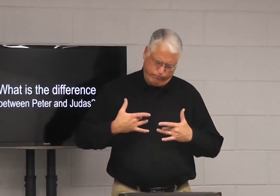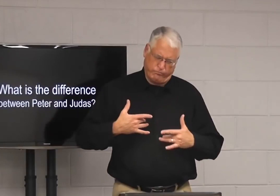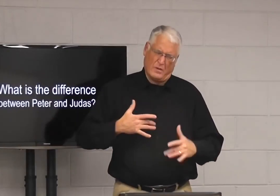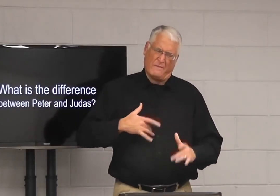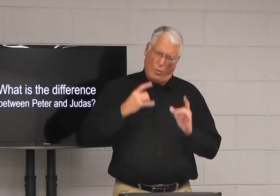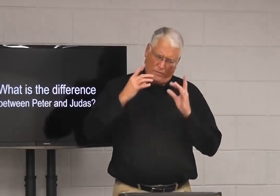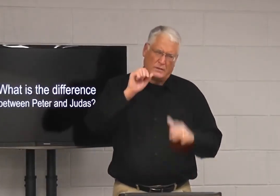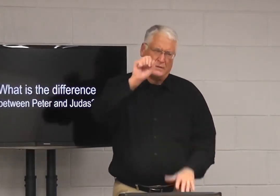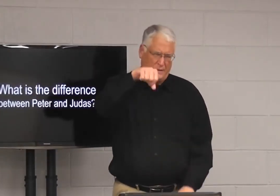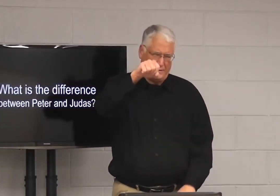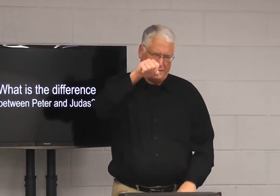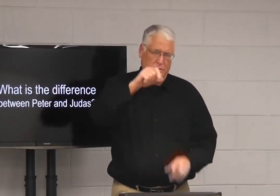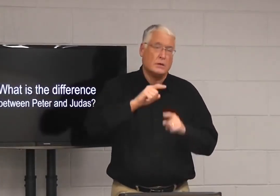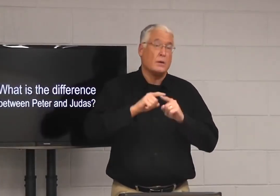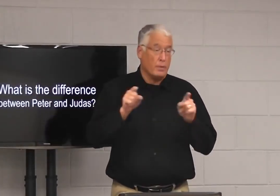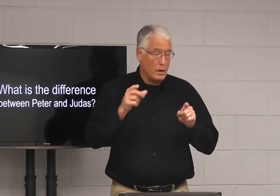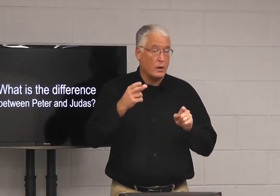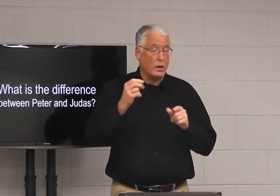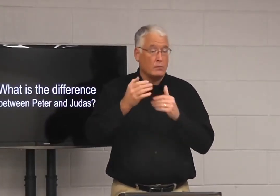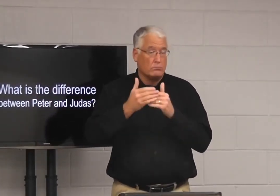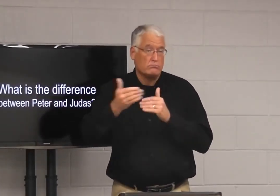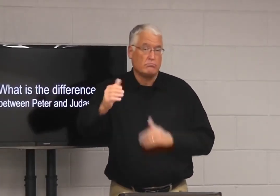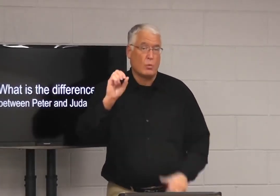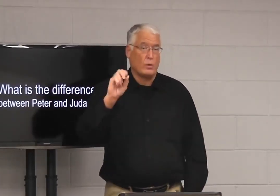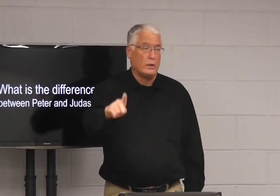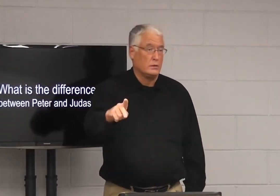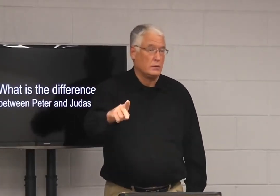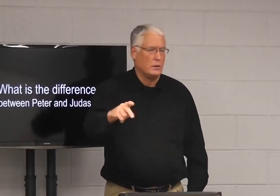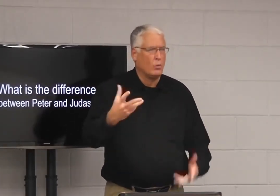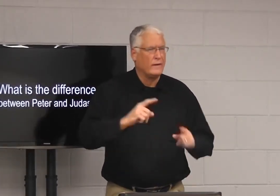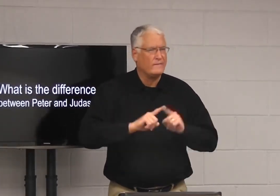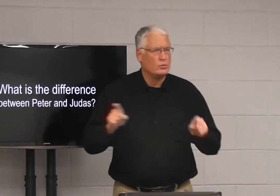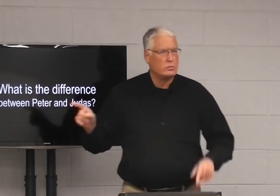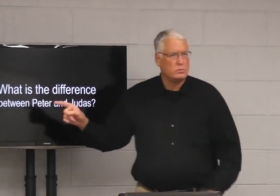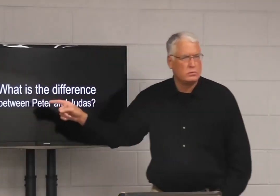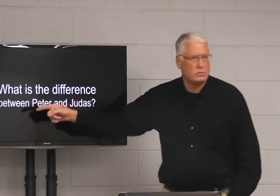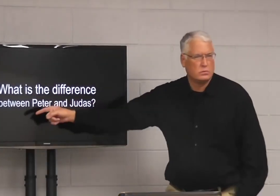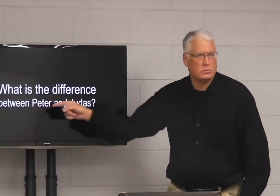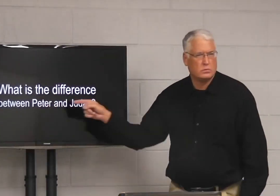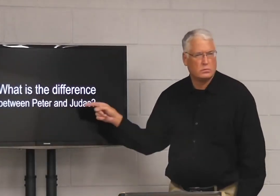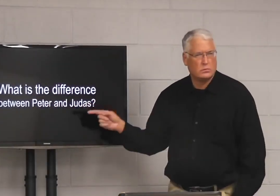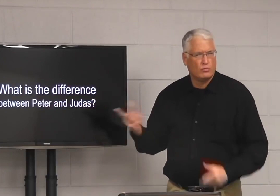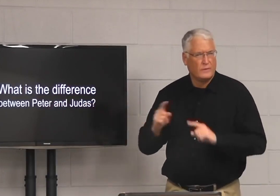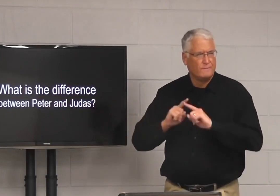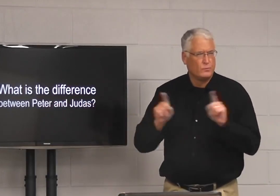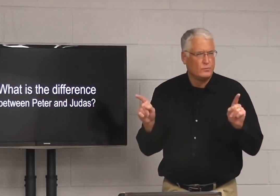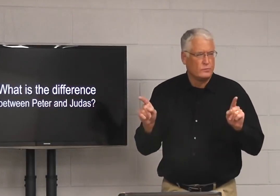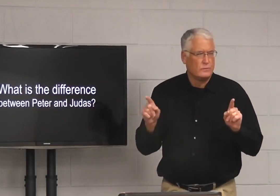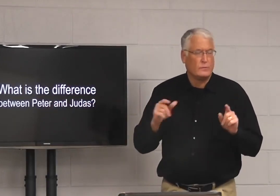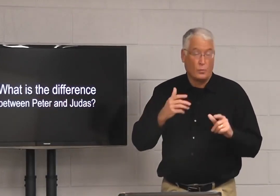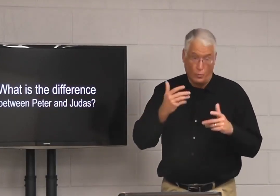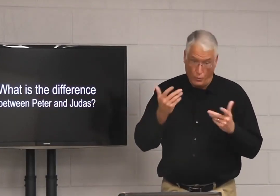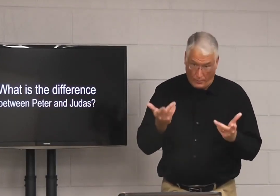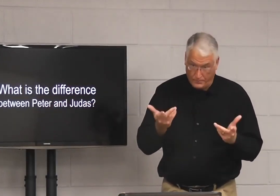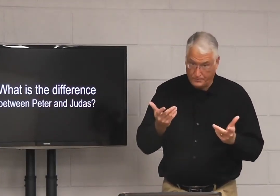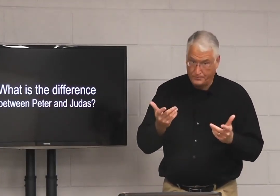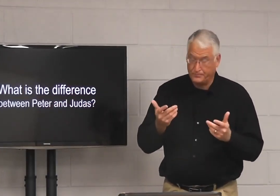Peter felt despair, but going forward, he was okay. What's the